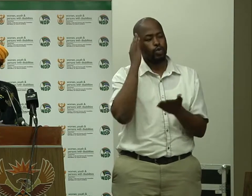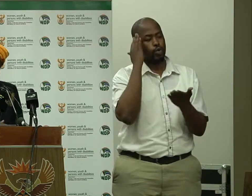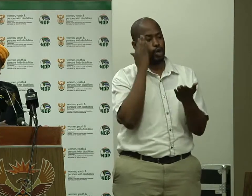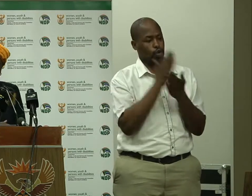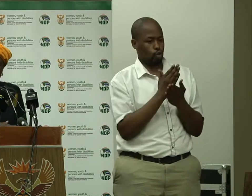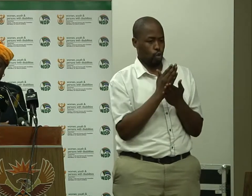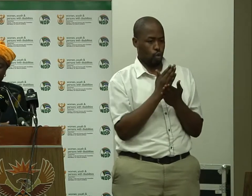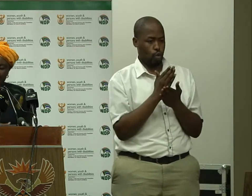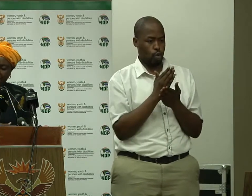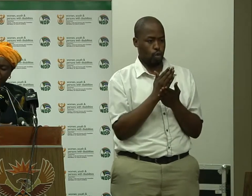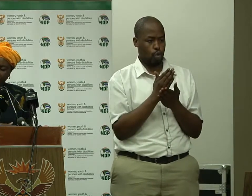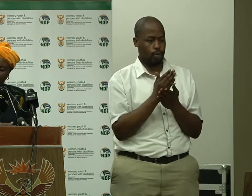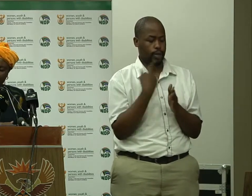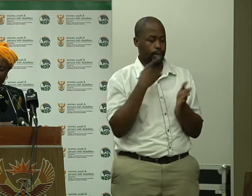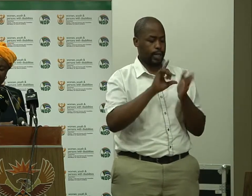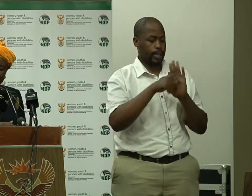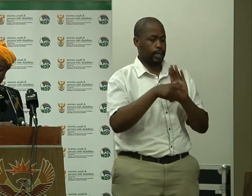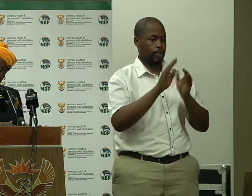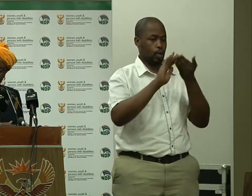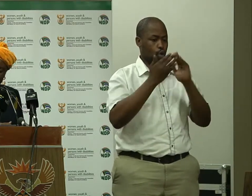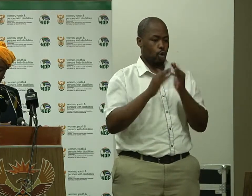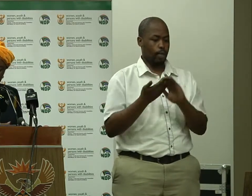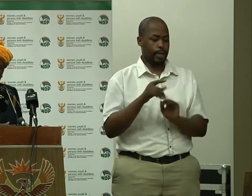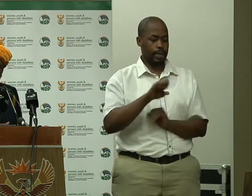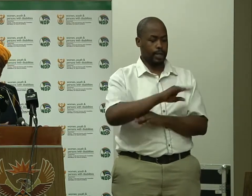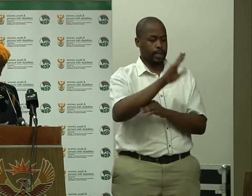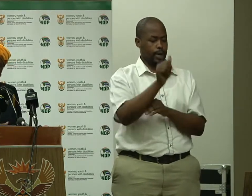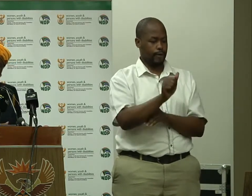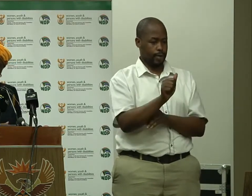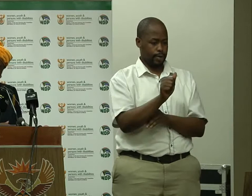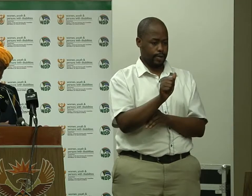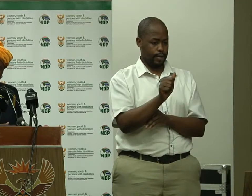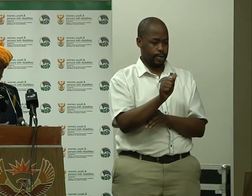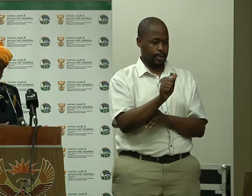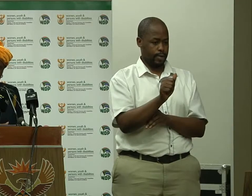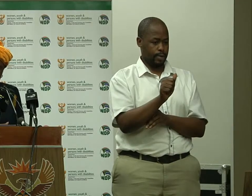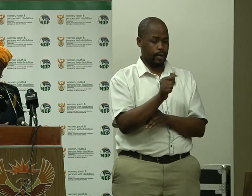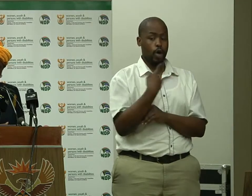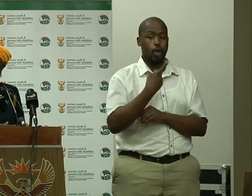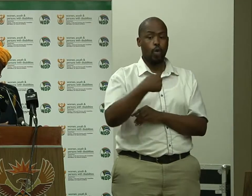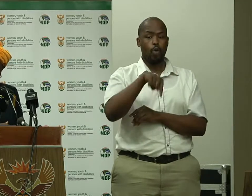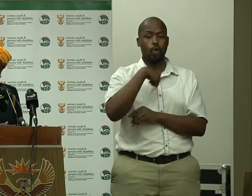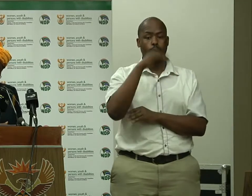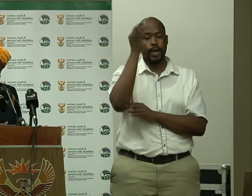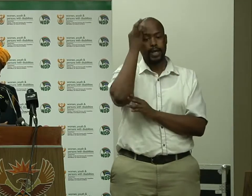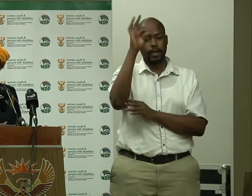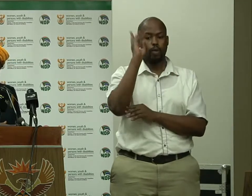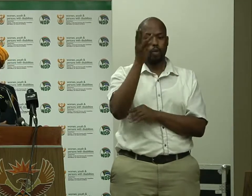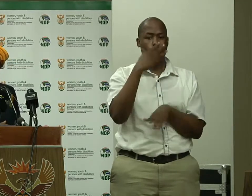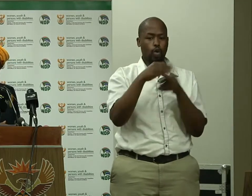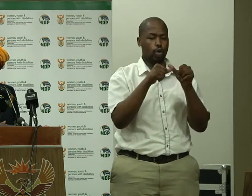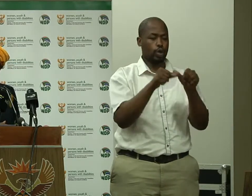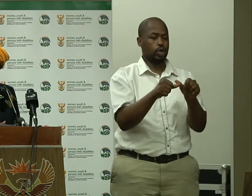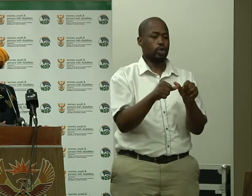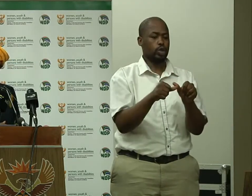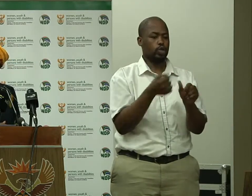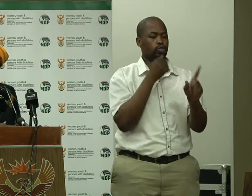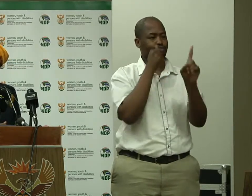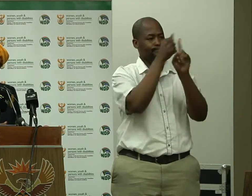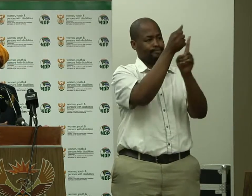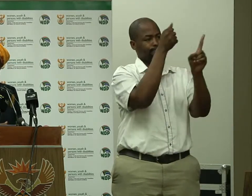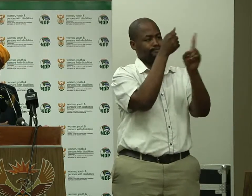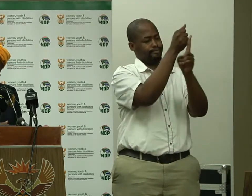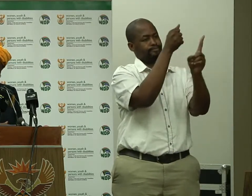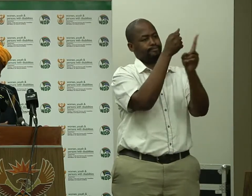ensure that the disabled community in South Africa, that we as government will continue to